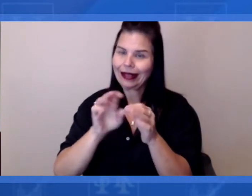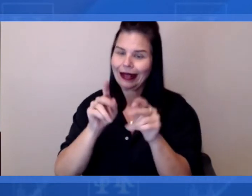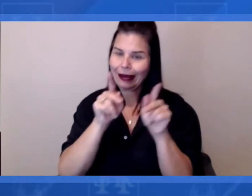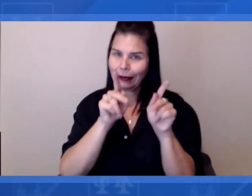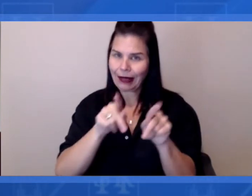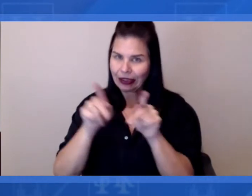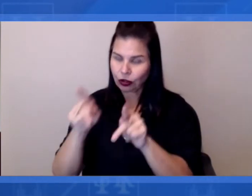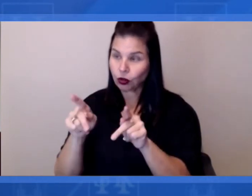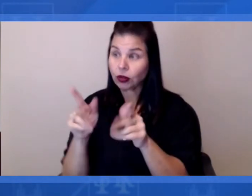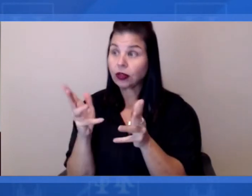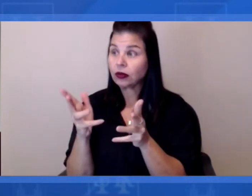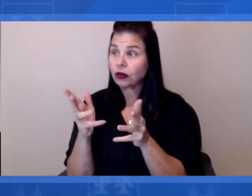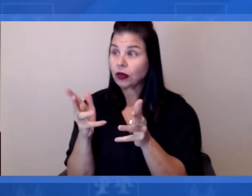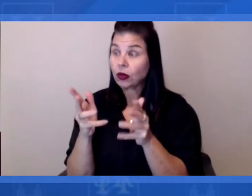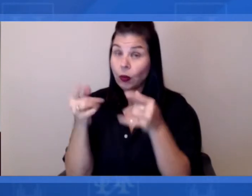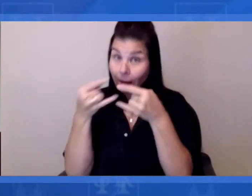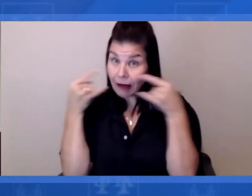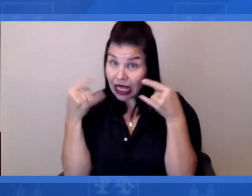passed screening.